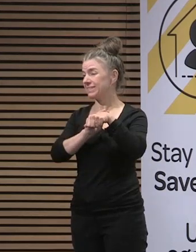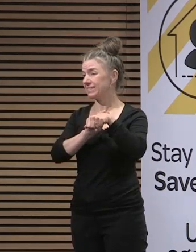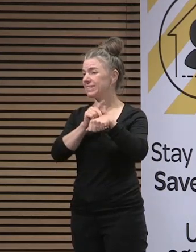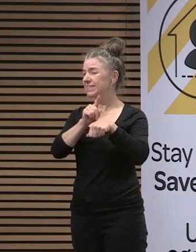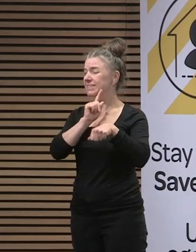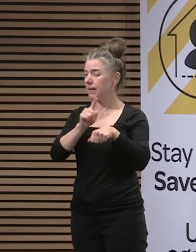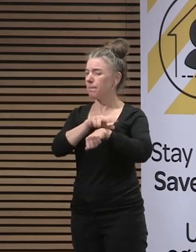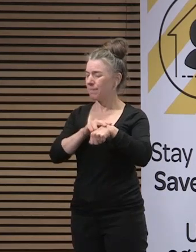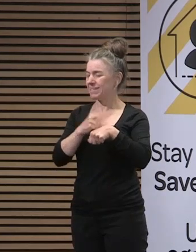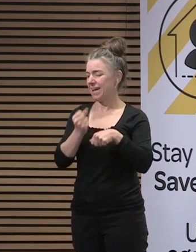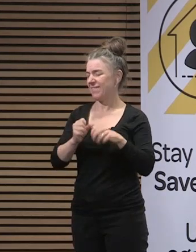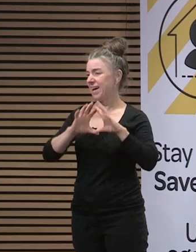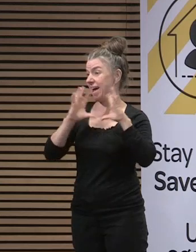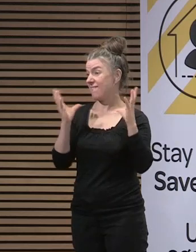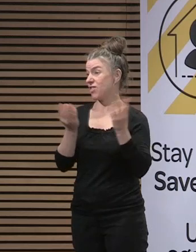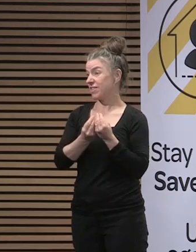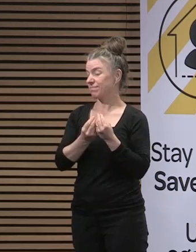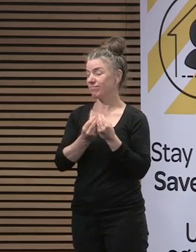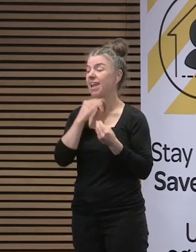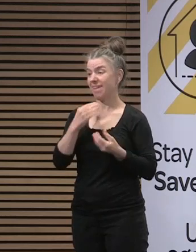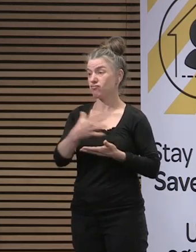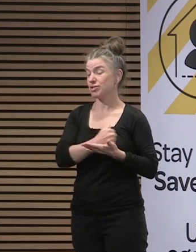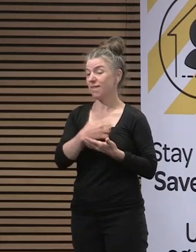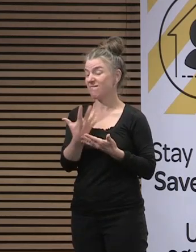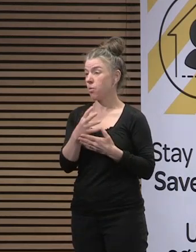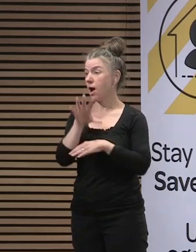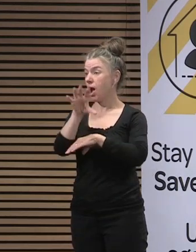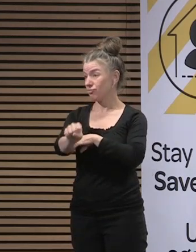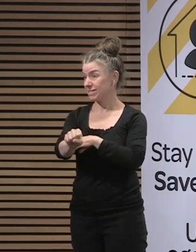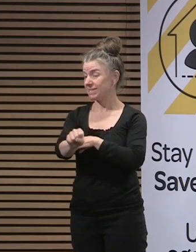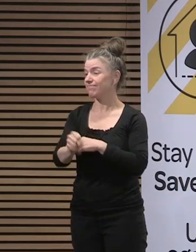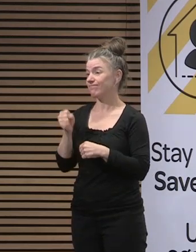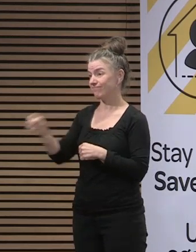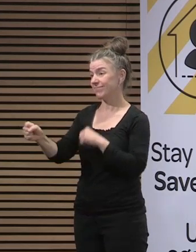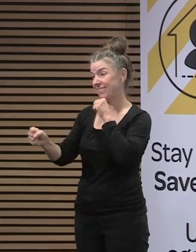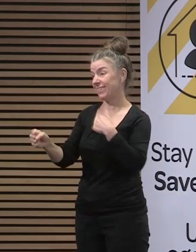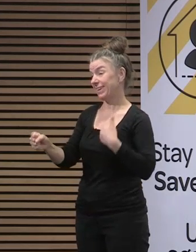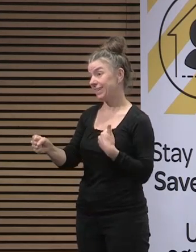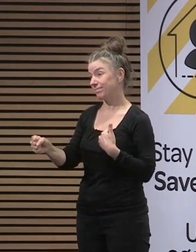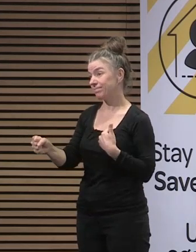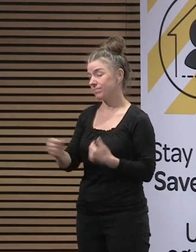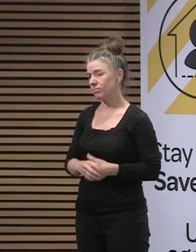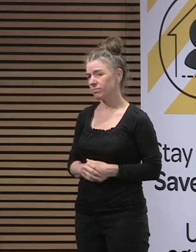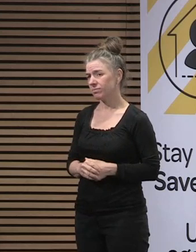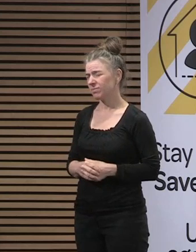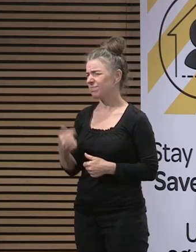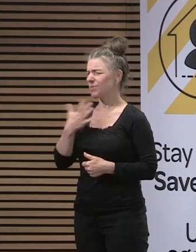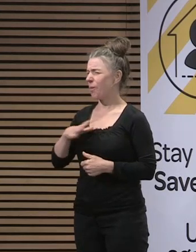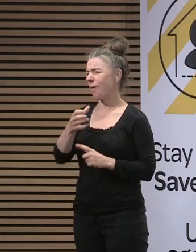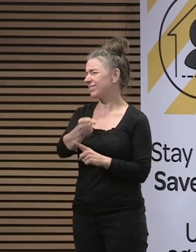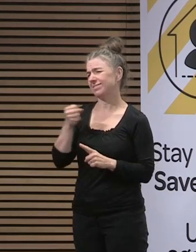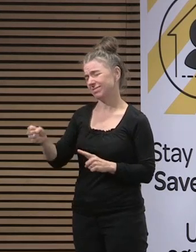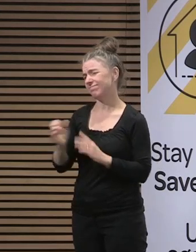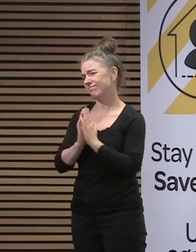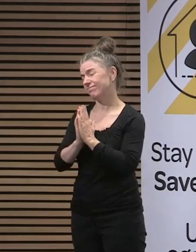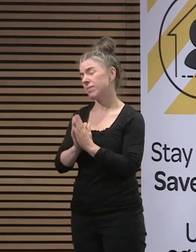all of the resources they need. That includes the power to arrest and detain if needs be. No one wants that. So I